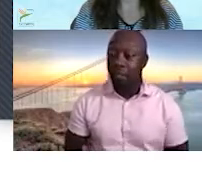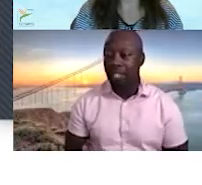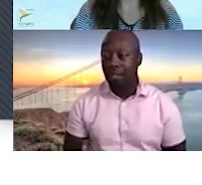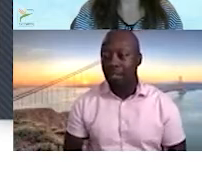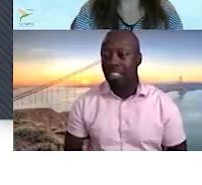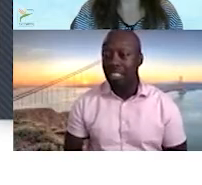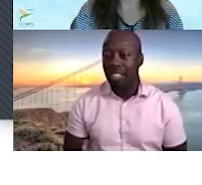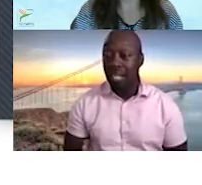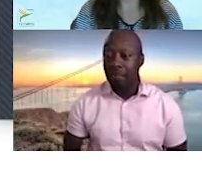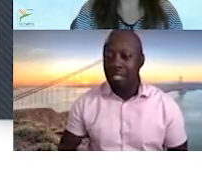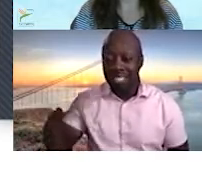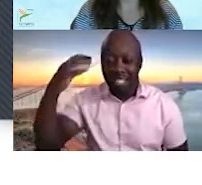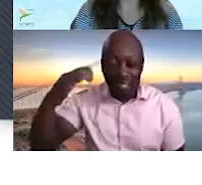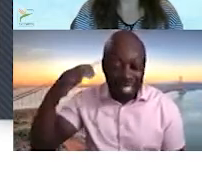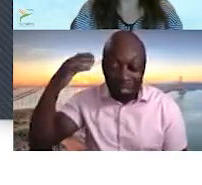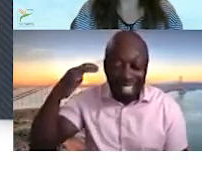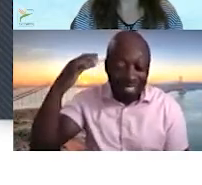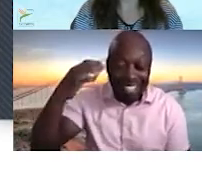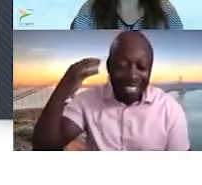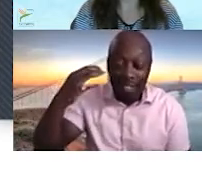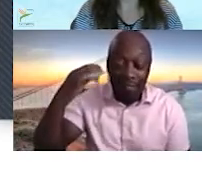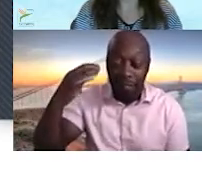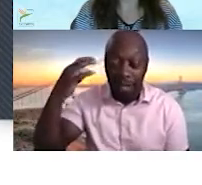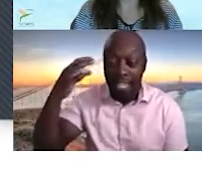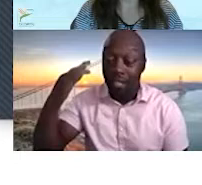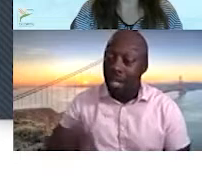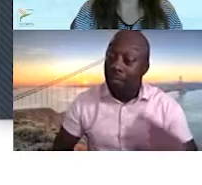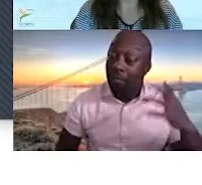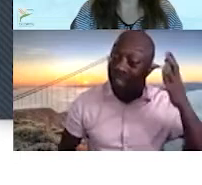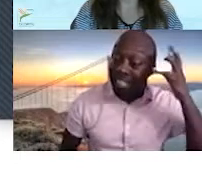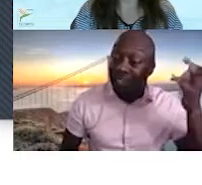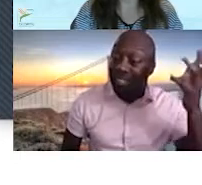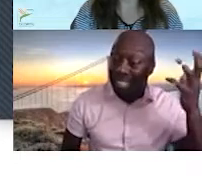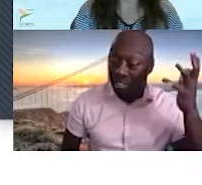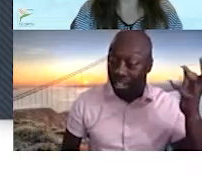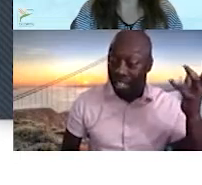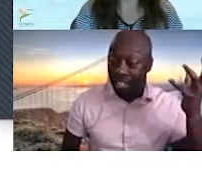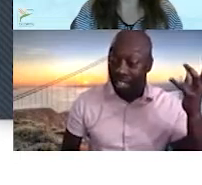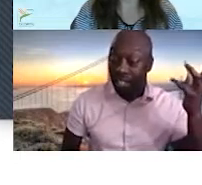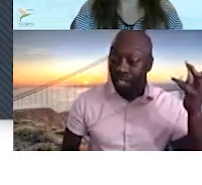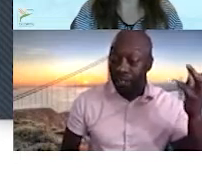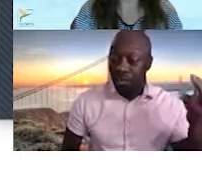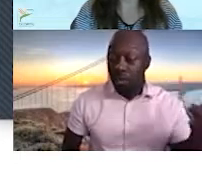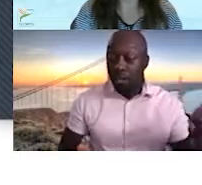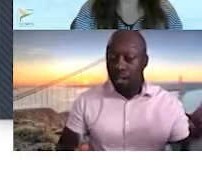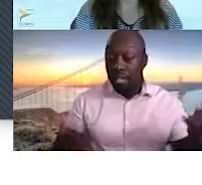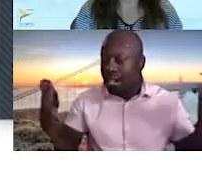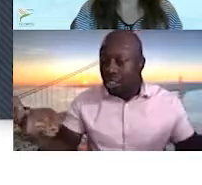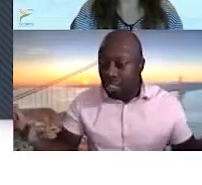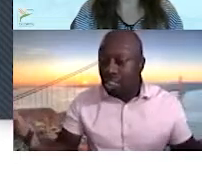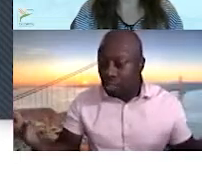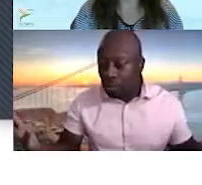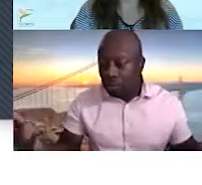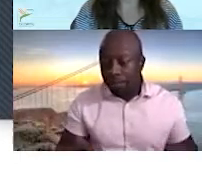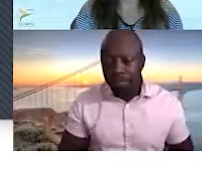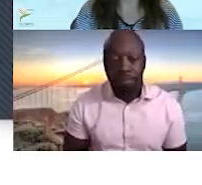and verbal languages because they're developing that right side of their brain before the left side is ready for their